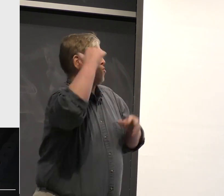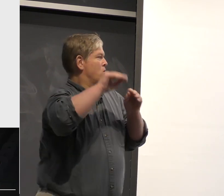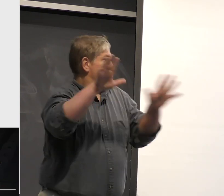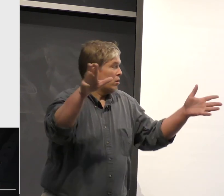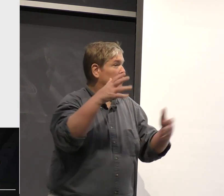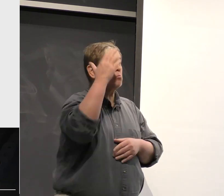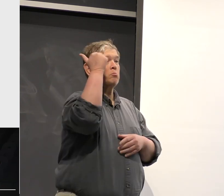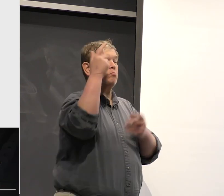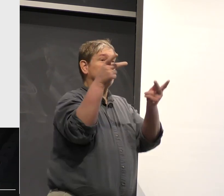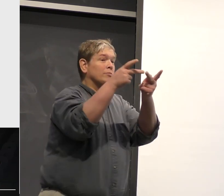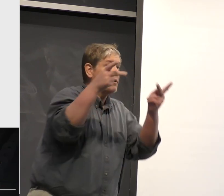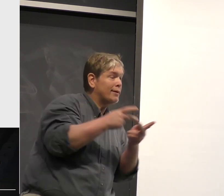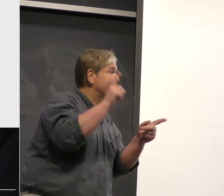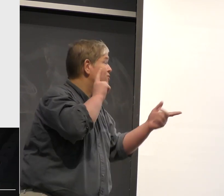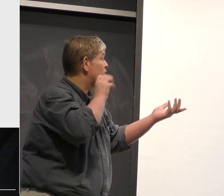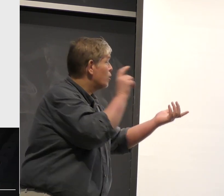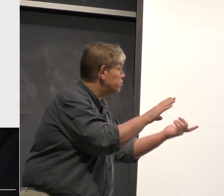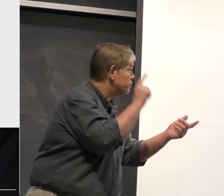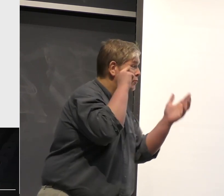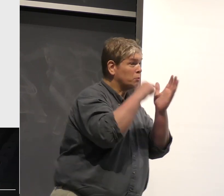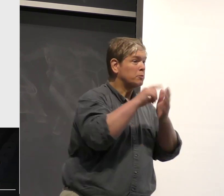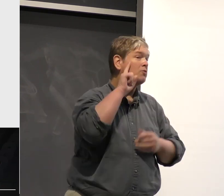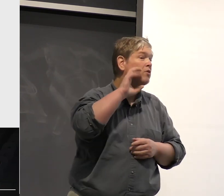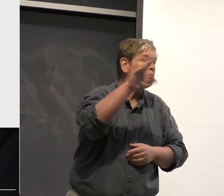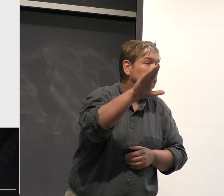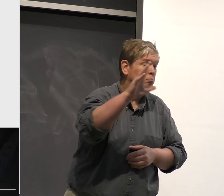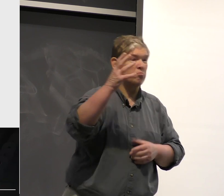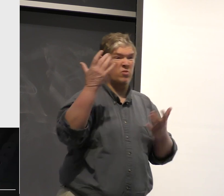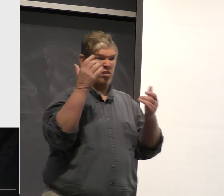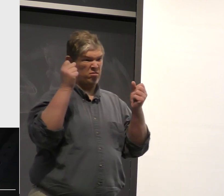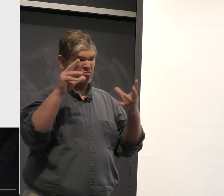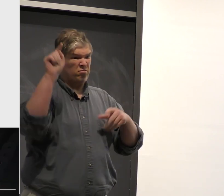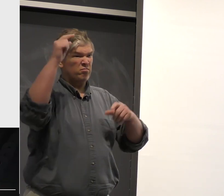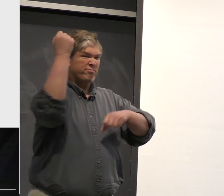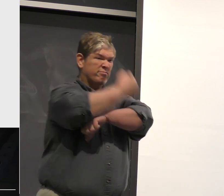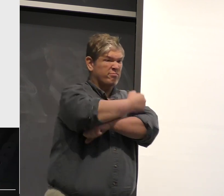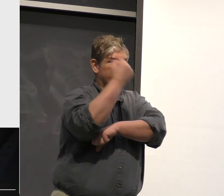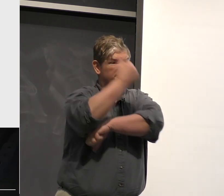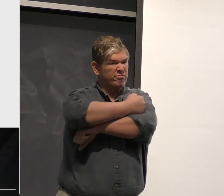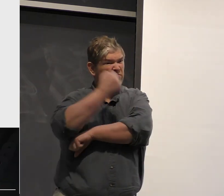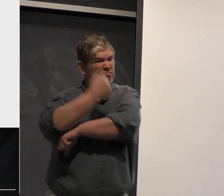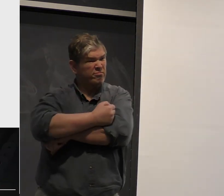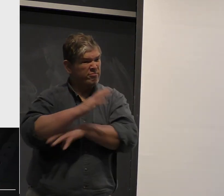how much knowledge and awareness is out there? Deaf clubs, for example. Many of them have